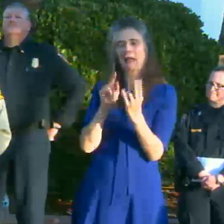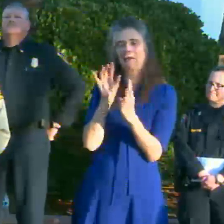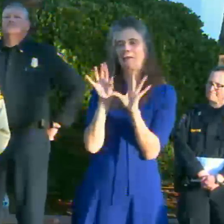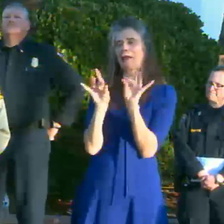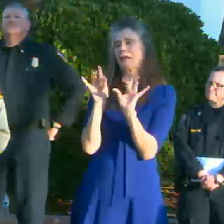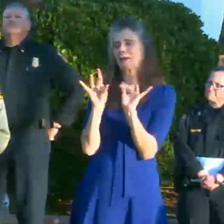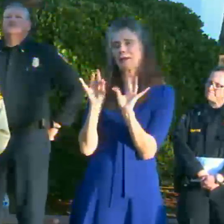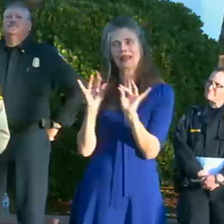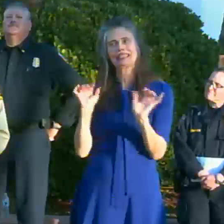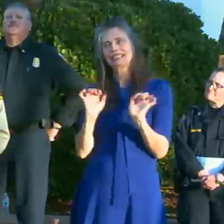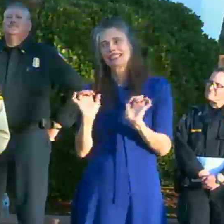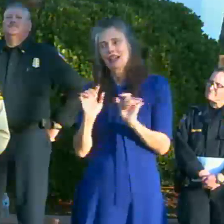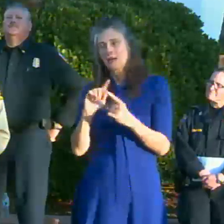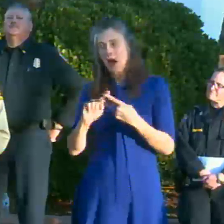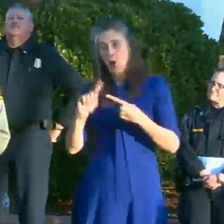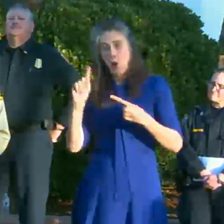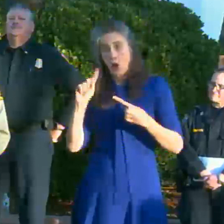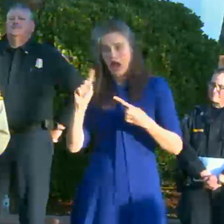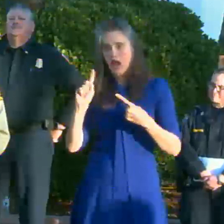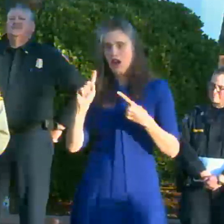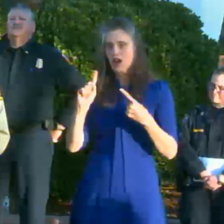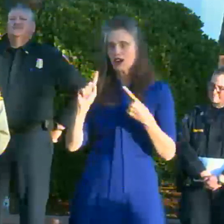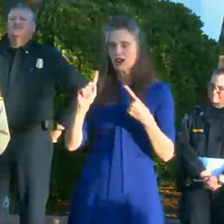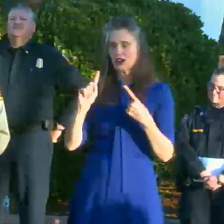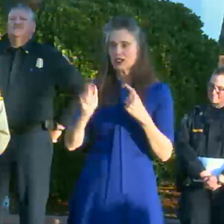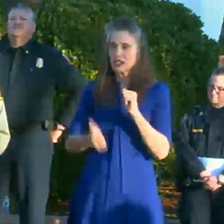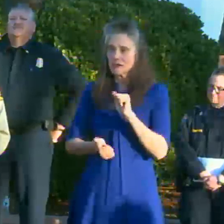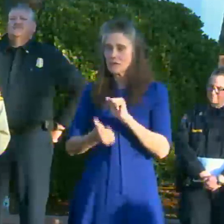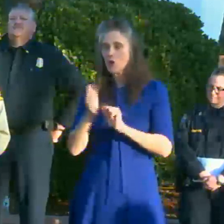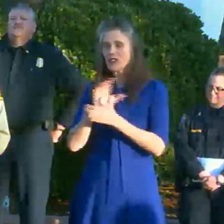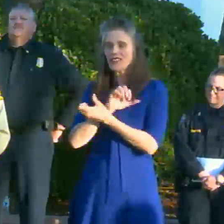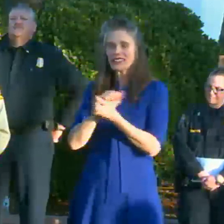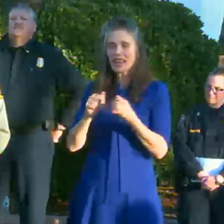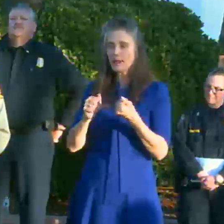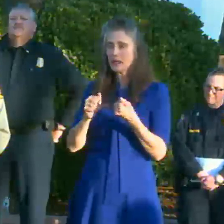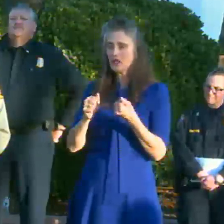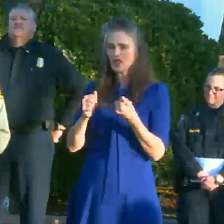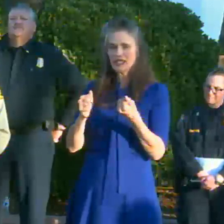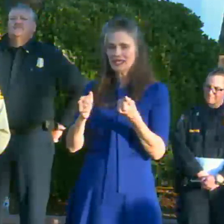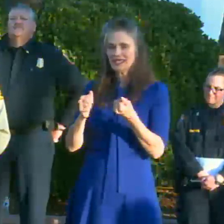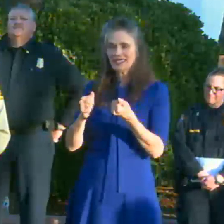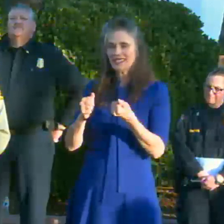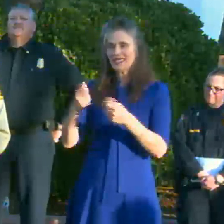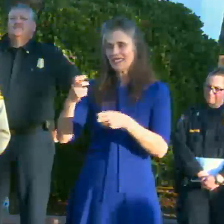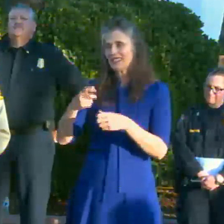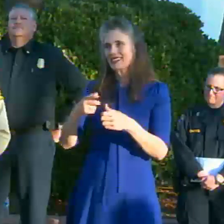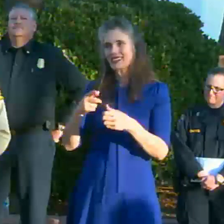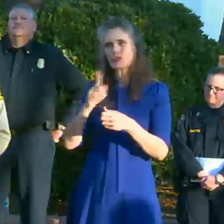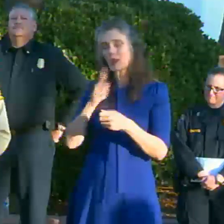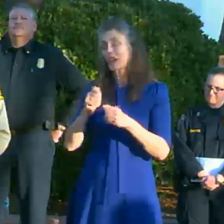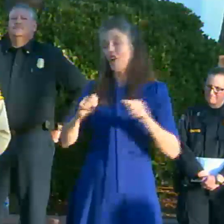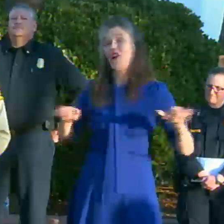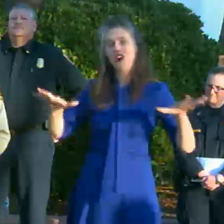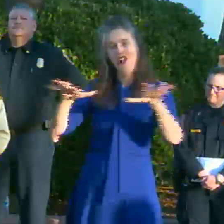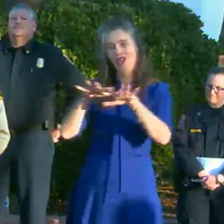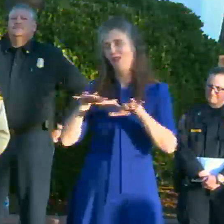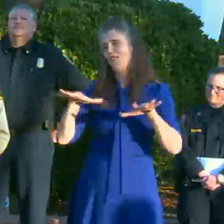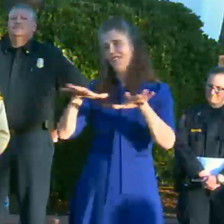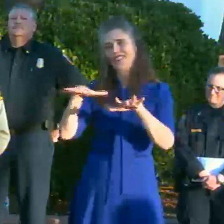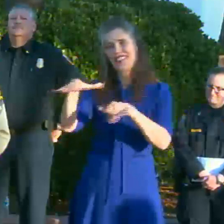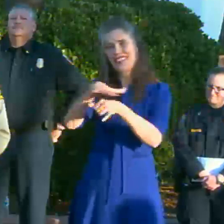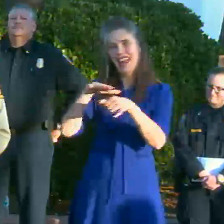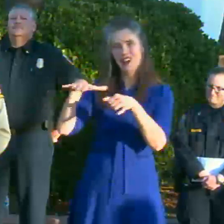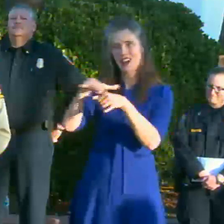where did all the majority of the damage occur. It really happened throughout the area, and